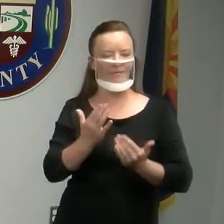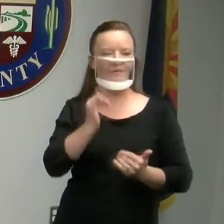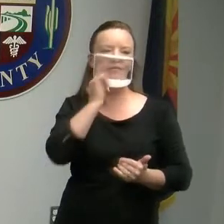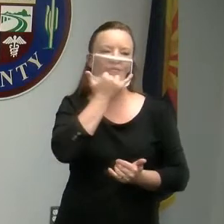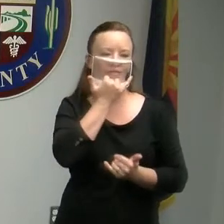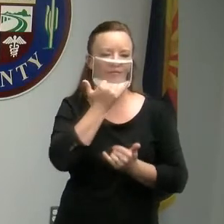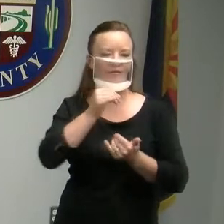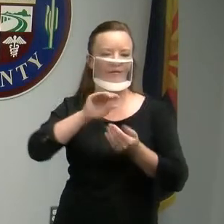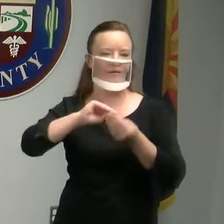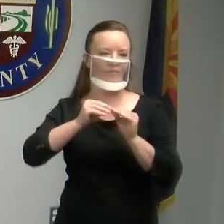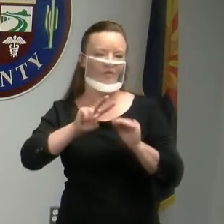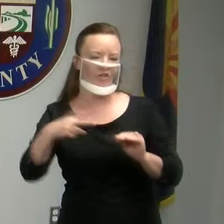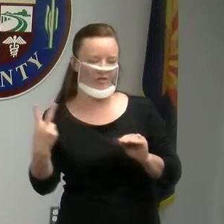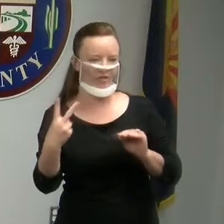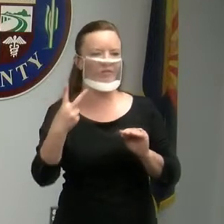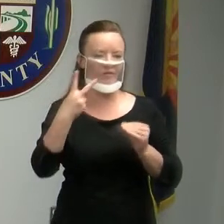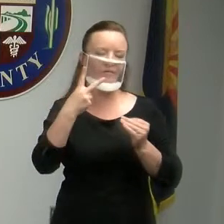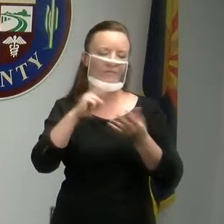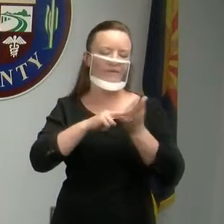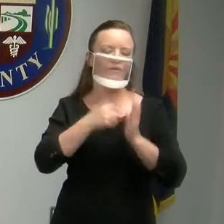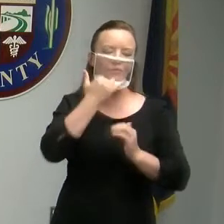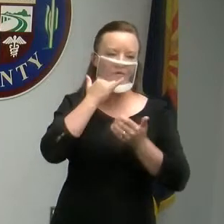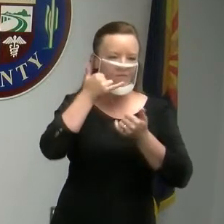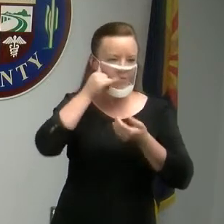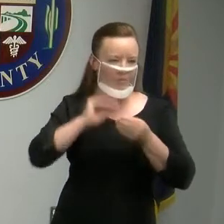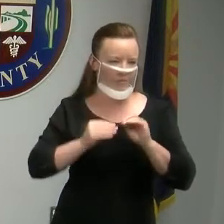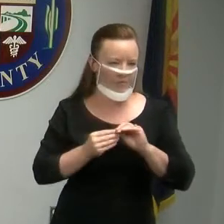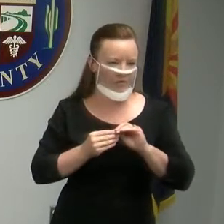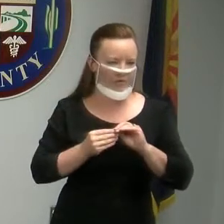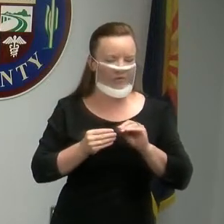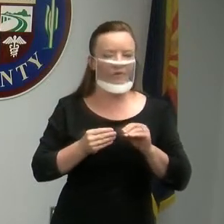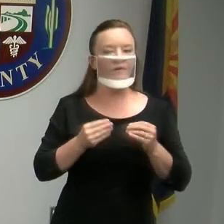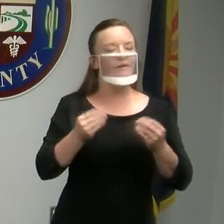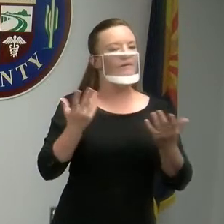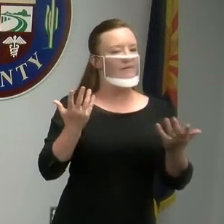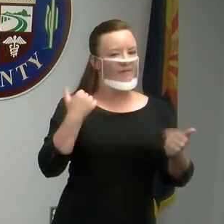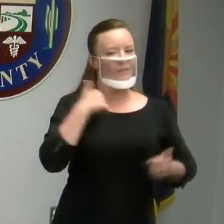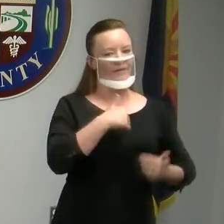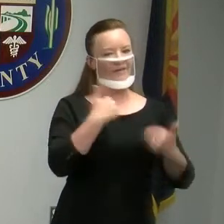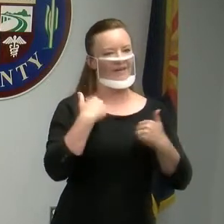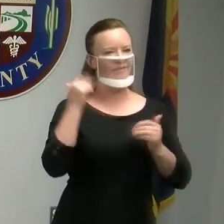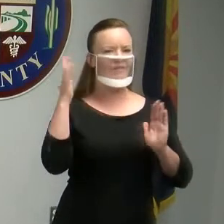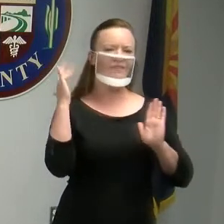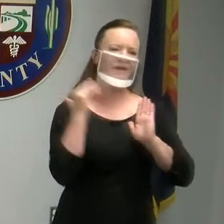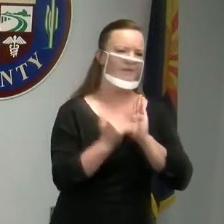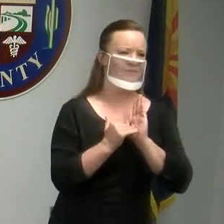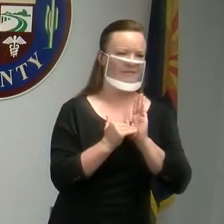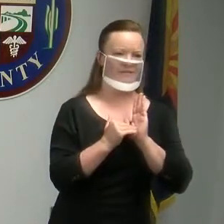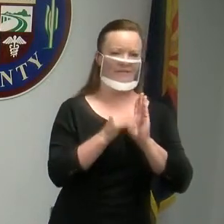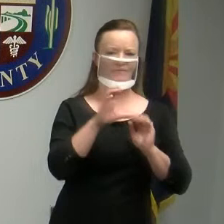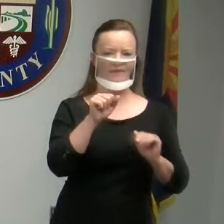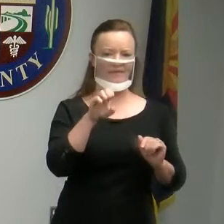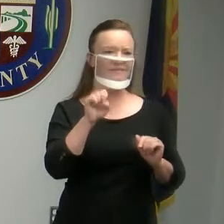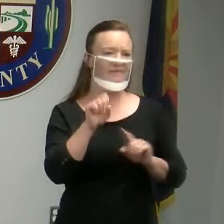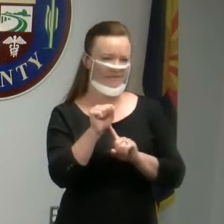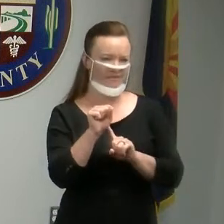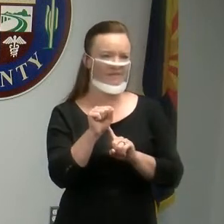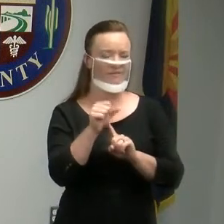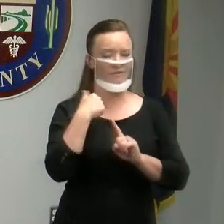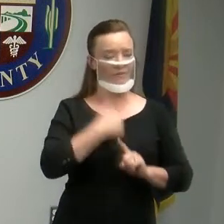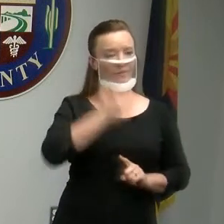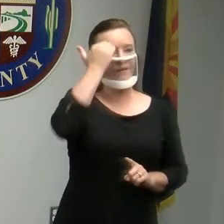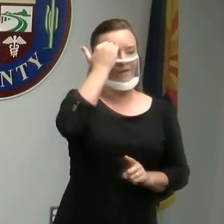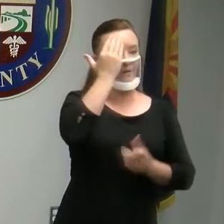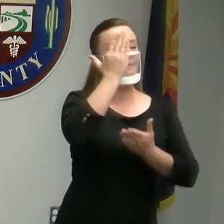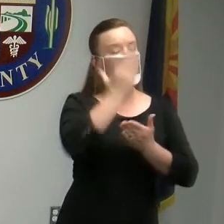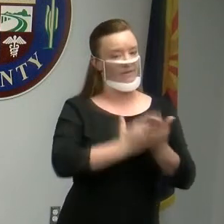by the person who's doing data entry. And we have thousands and thousands of cases, so we understand that there are going to be some typos